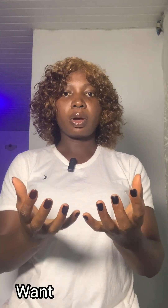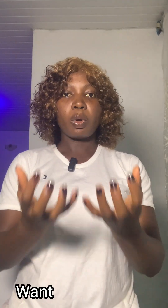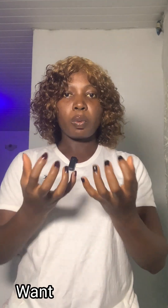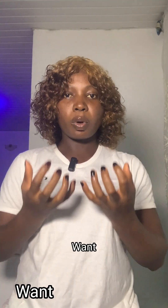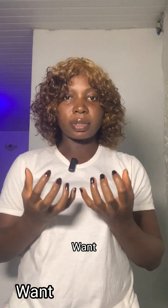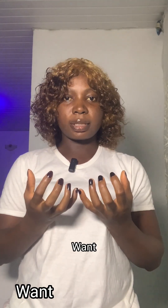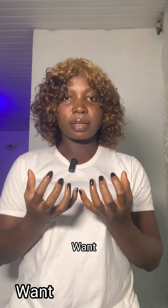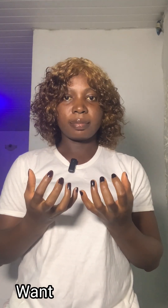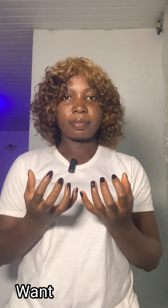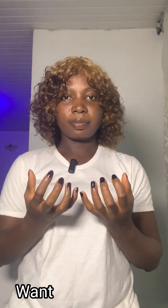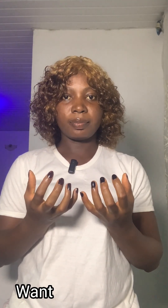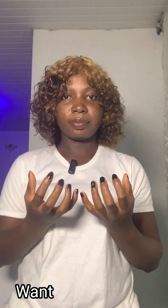Want.